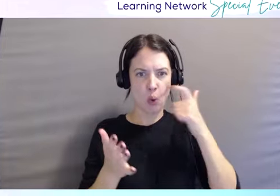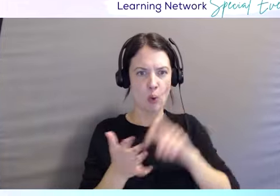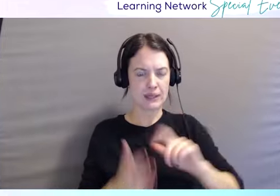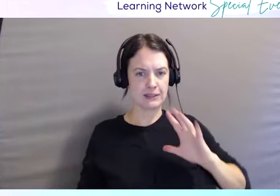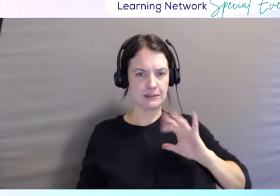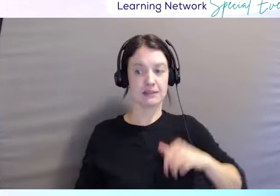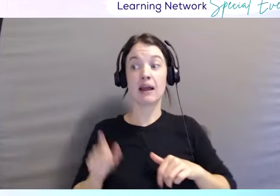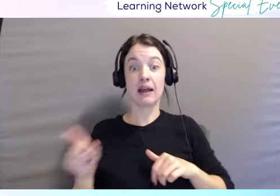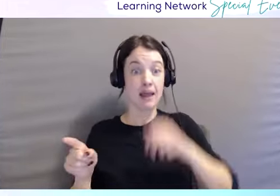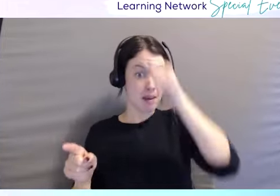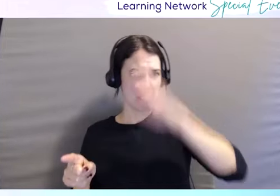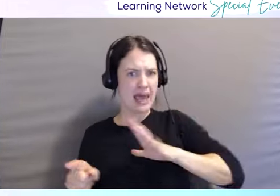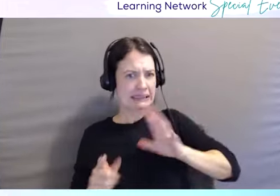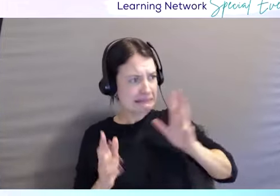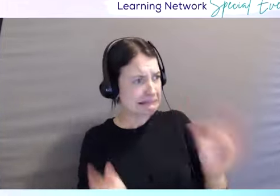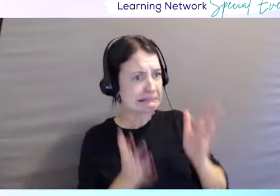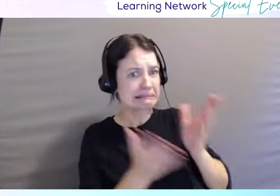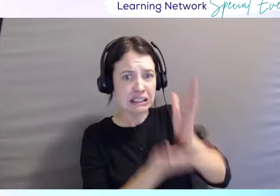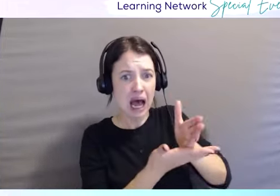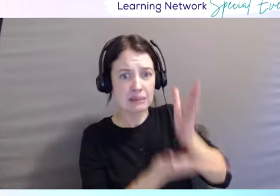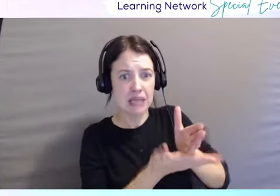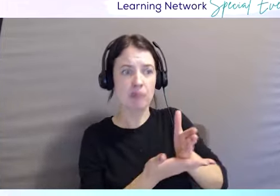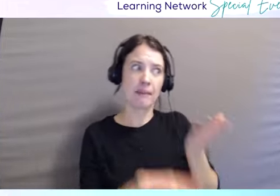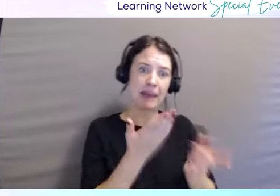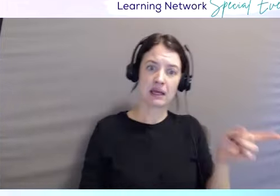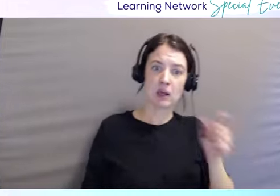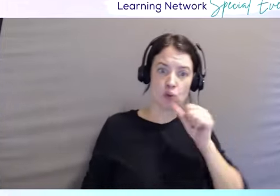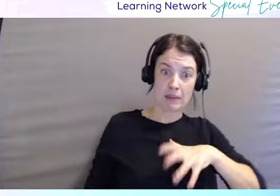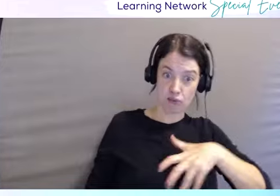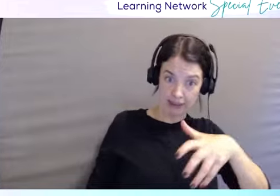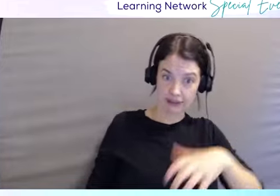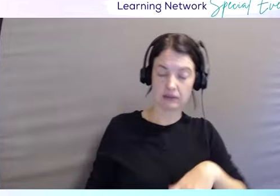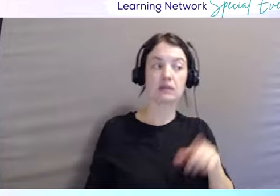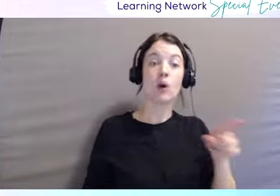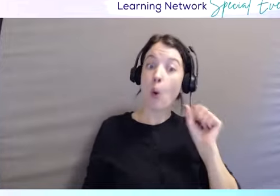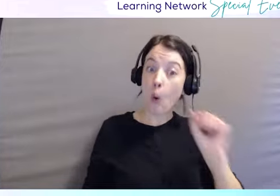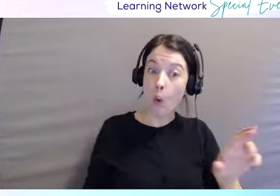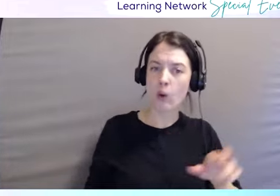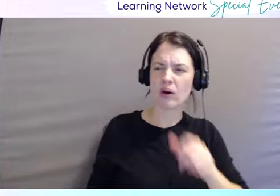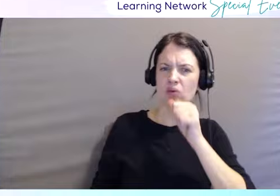quit because they were pregnant. We found the opposite, women pressuring men to quit because they were